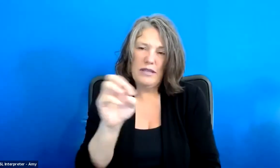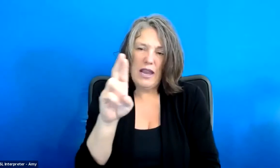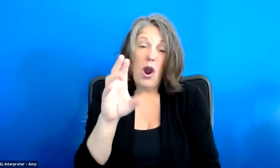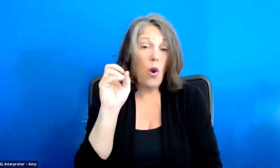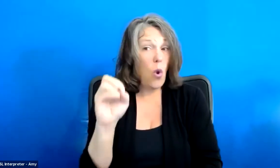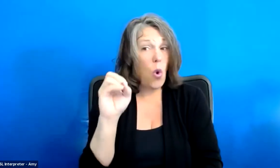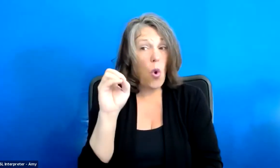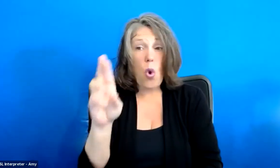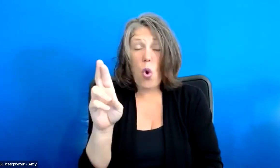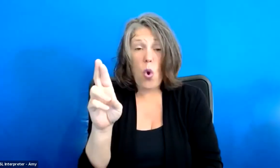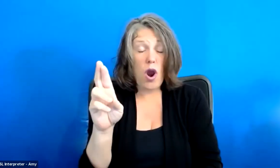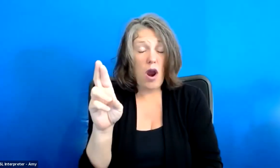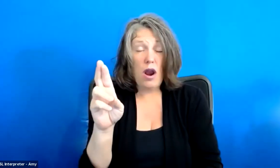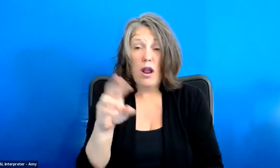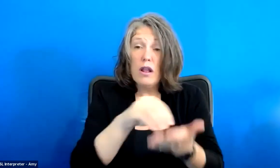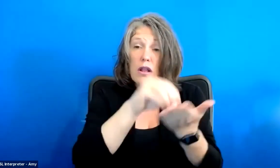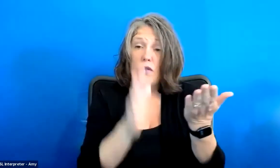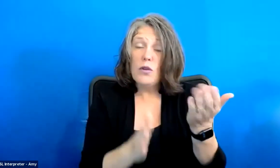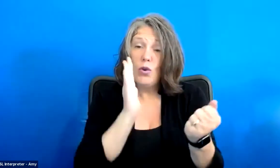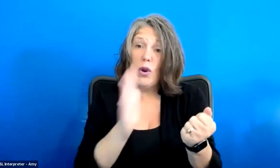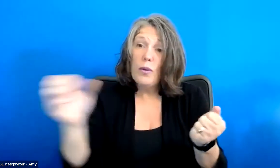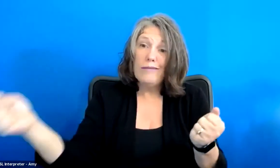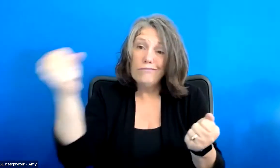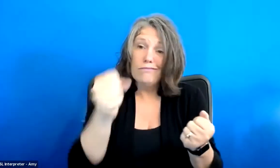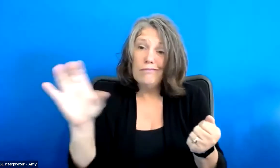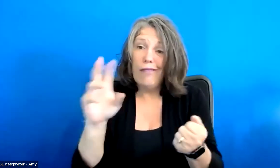or the student just going out and getting their own lawyer.